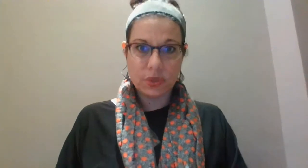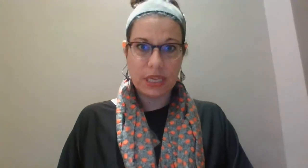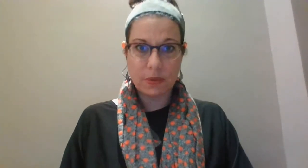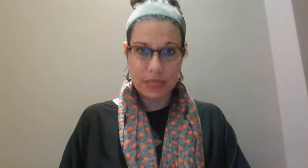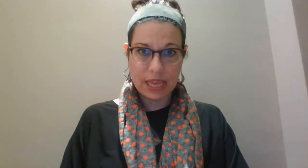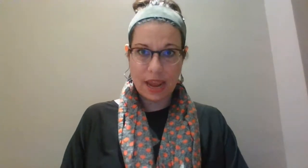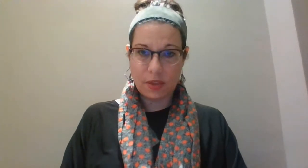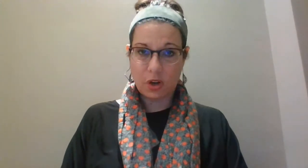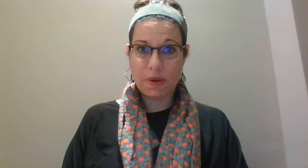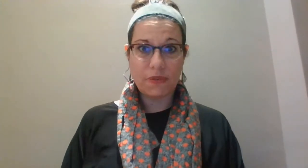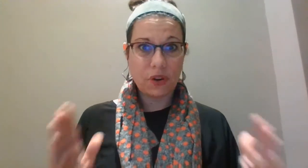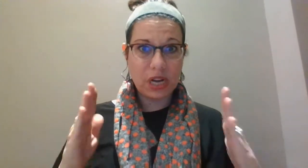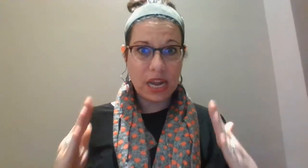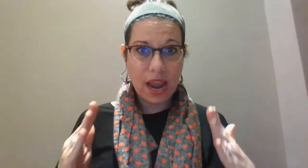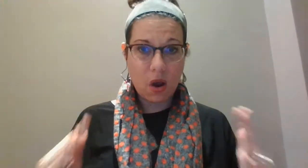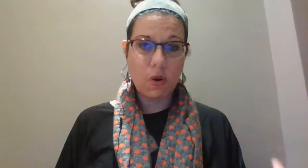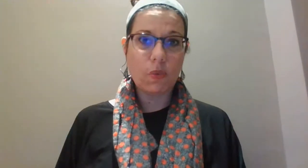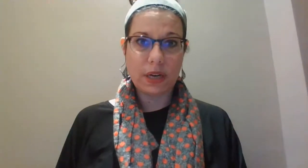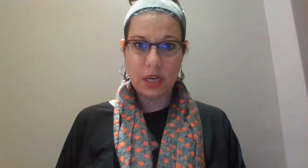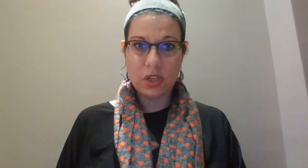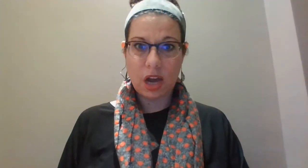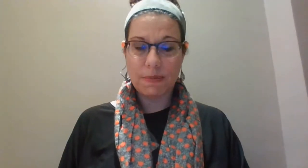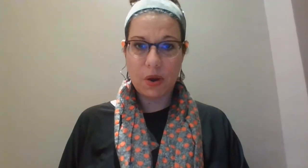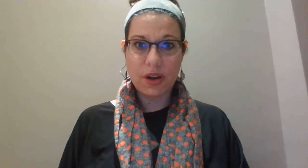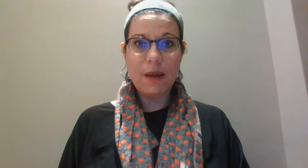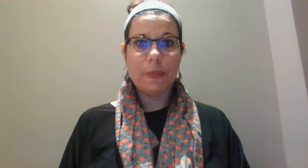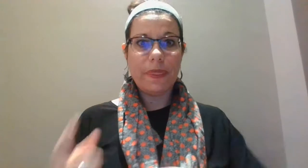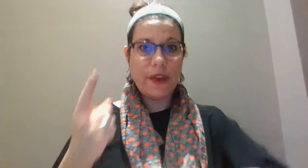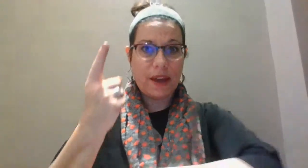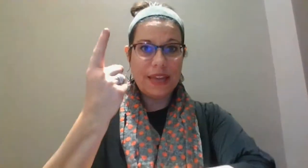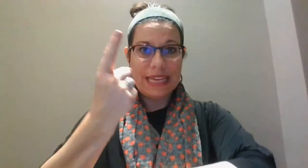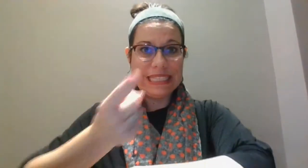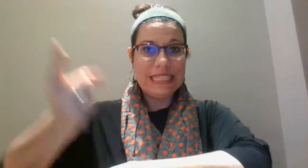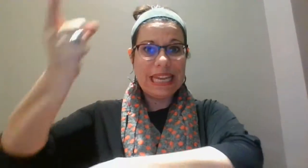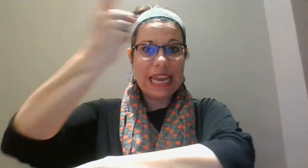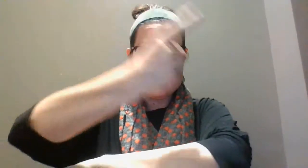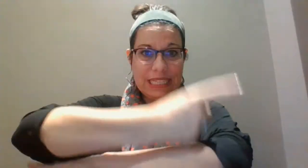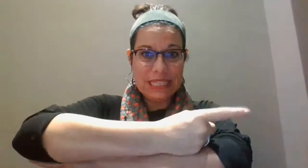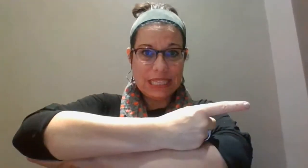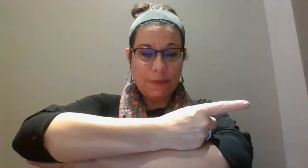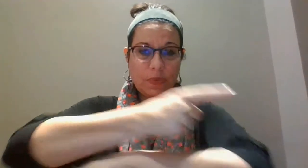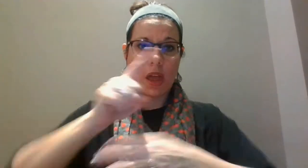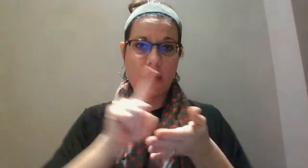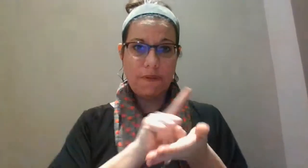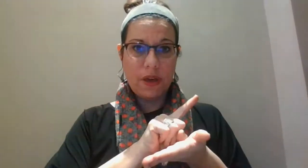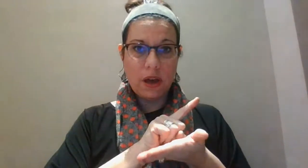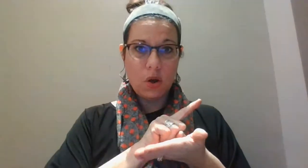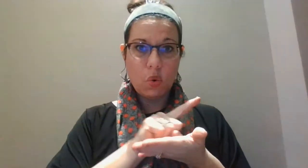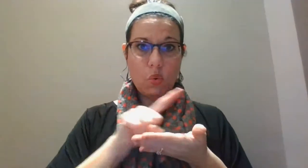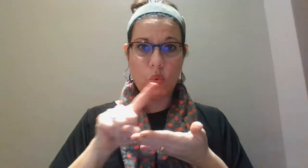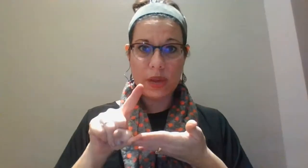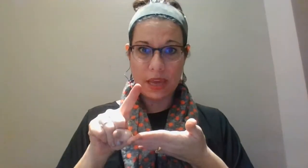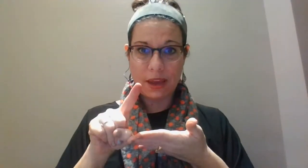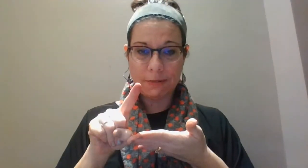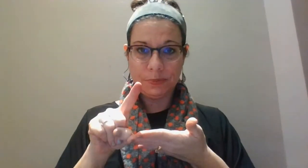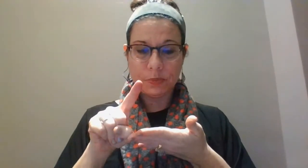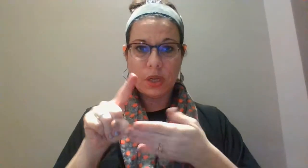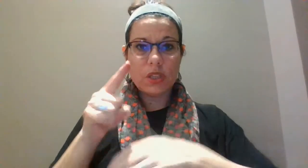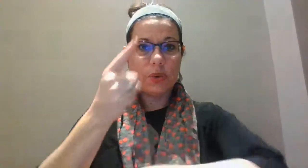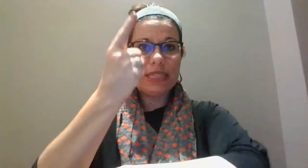associated with the calendar, but for now, we're going to talk about the days of the week. So day